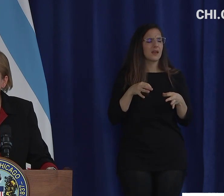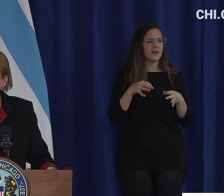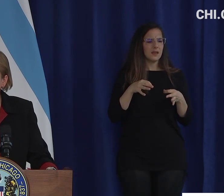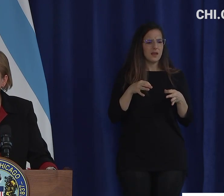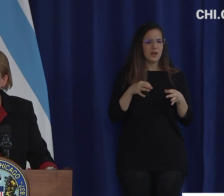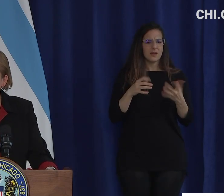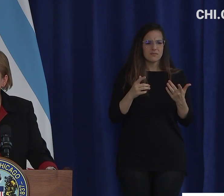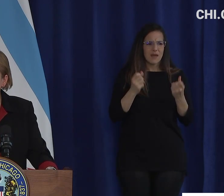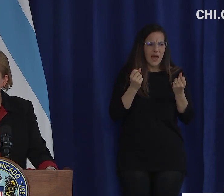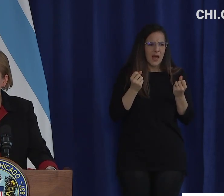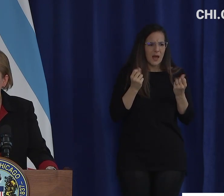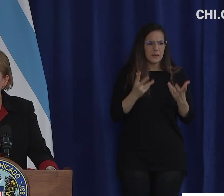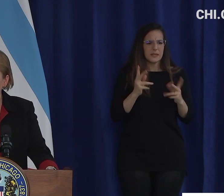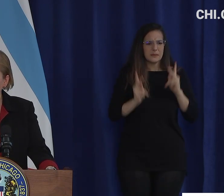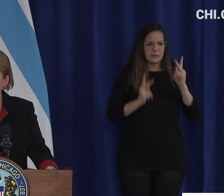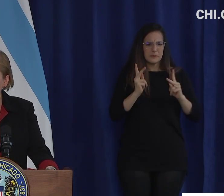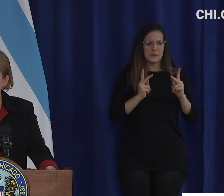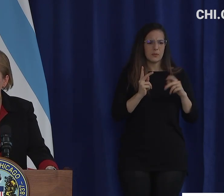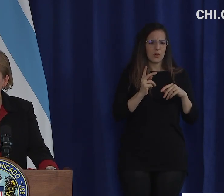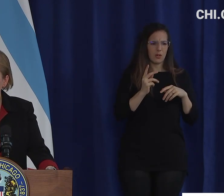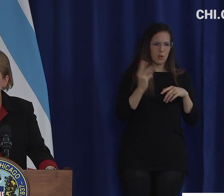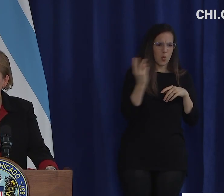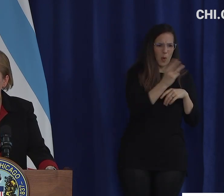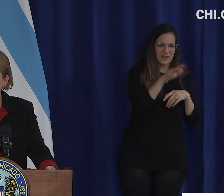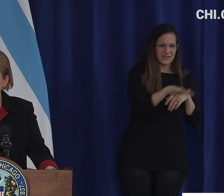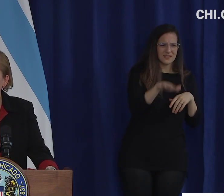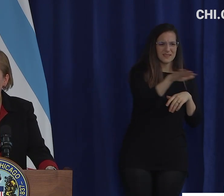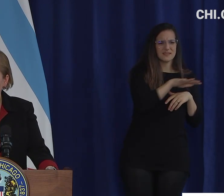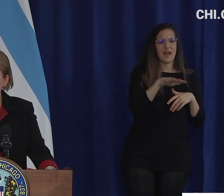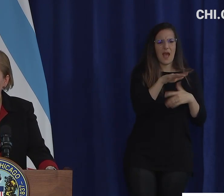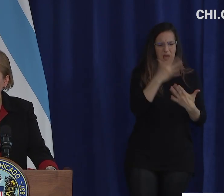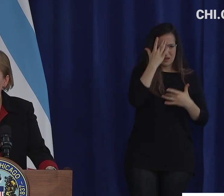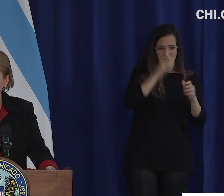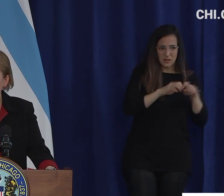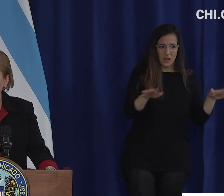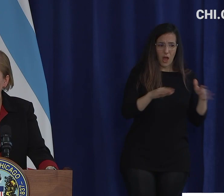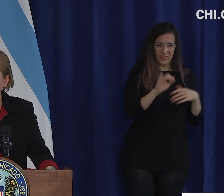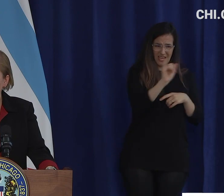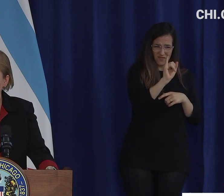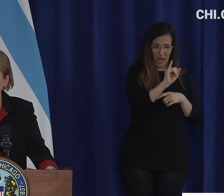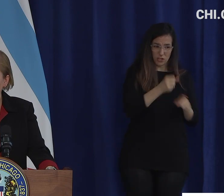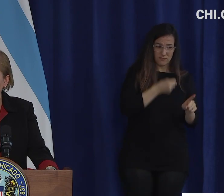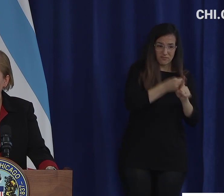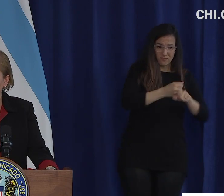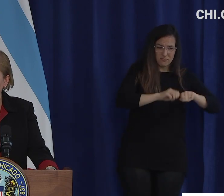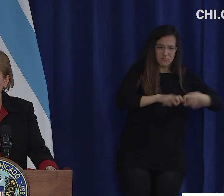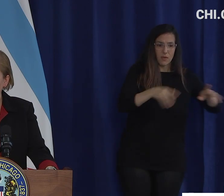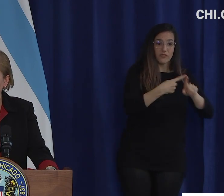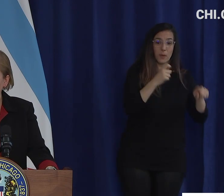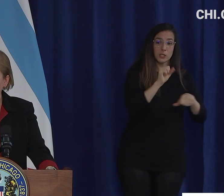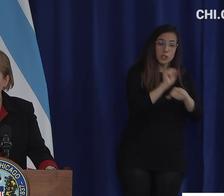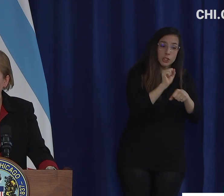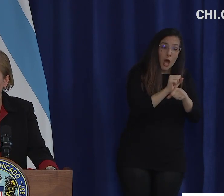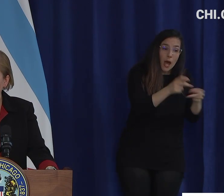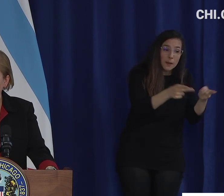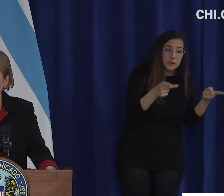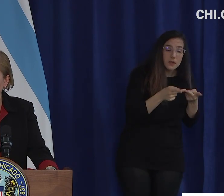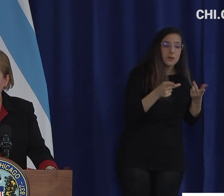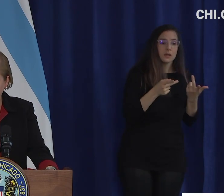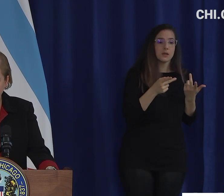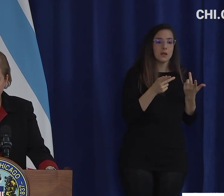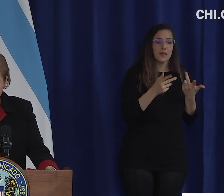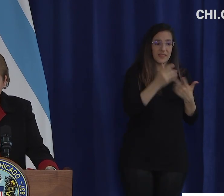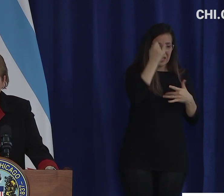side? Are infections being initiated at job sites? And is the virus largely being spread indoors